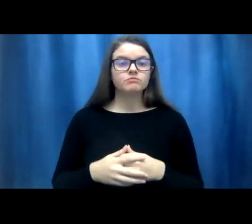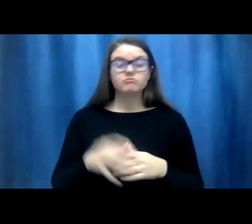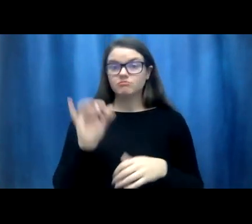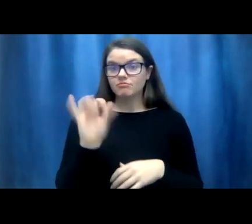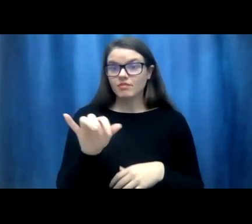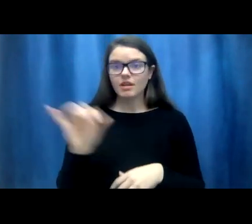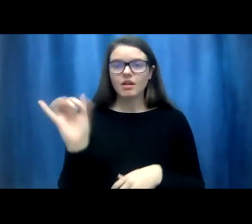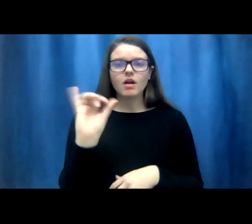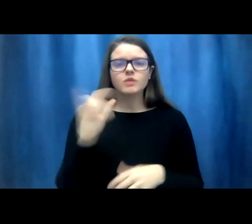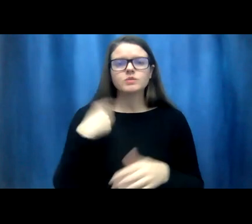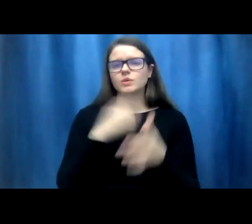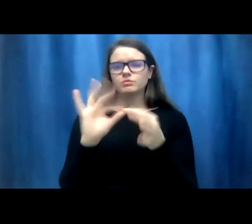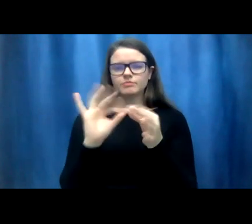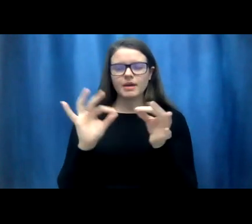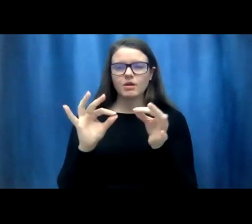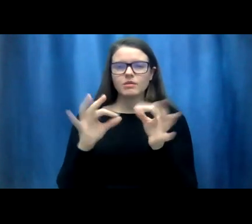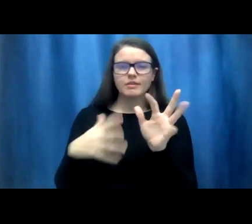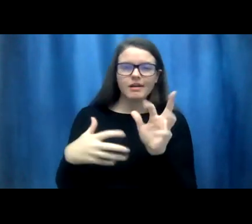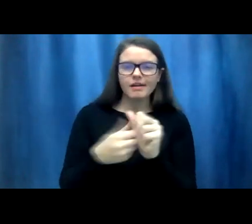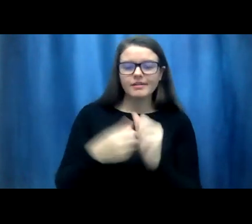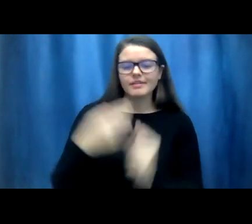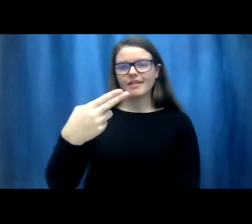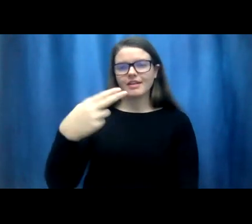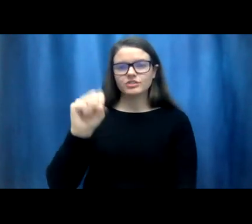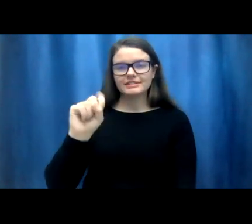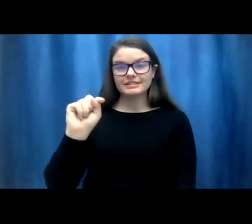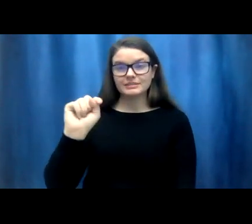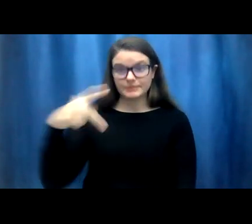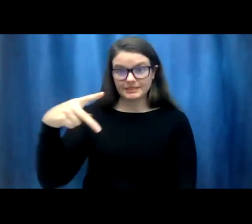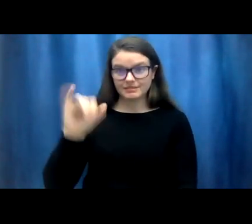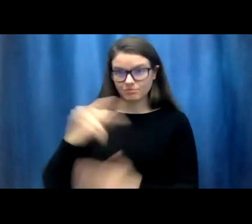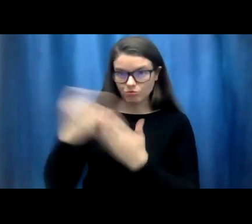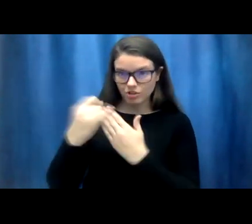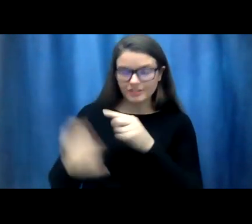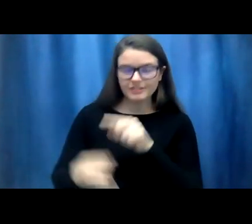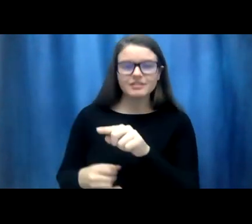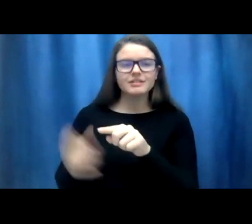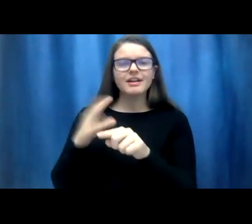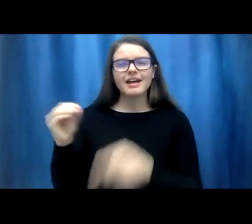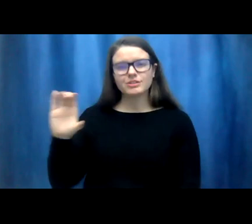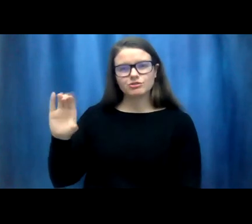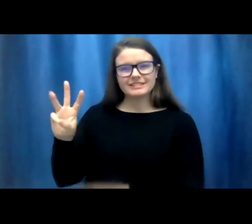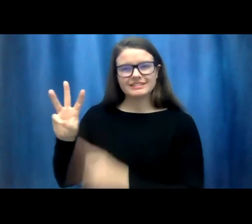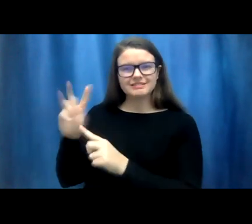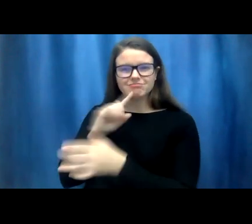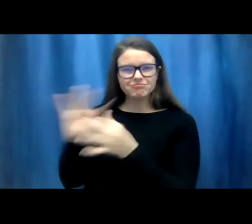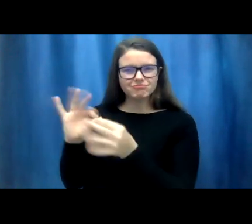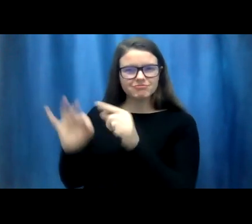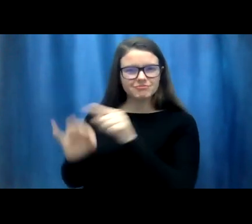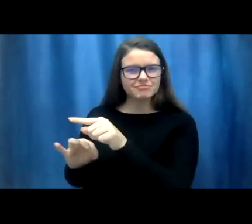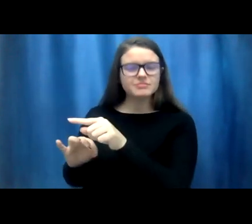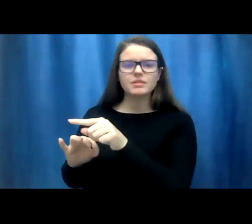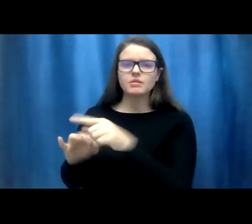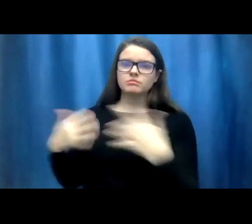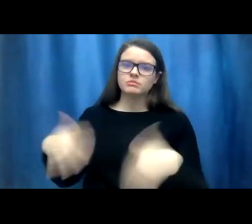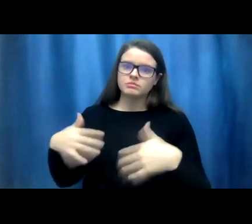talked about updates on the HSTP projects, and as Christine reiterated, they've done tremendous